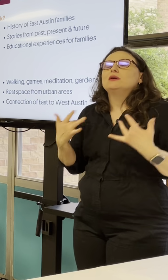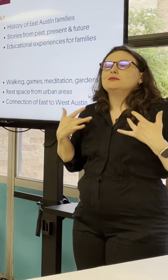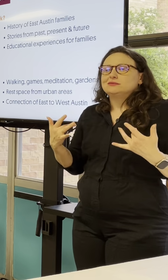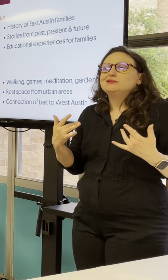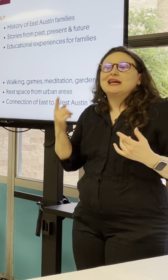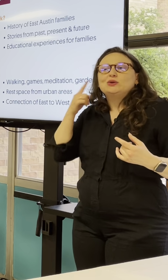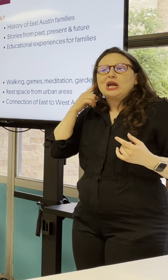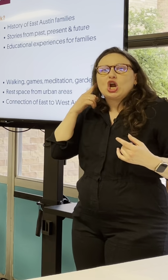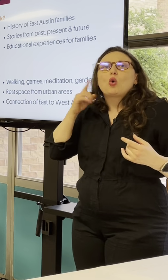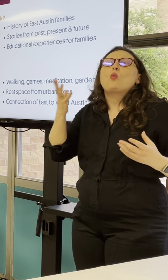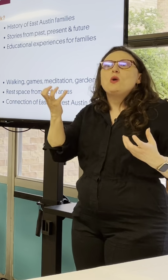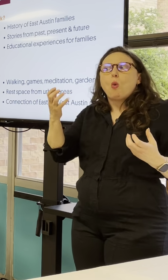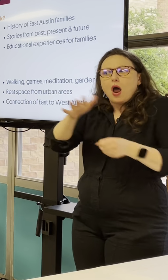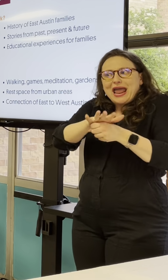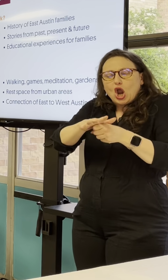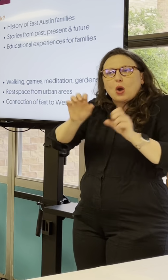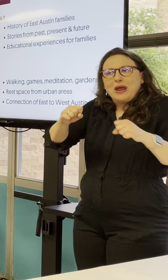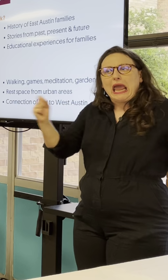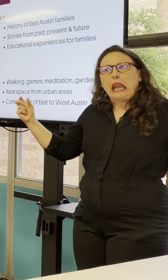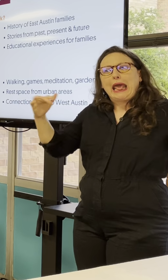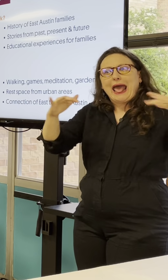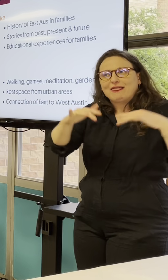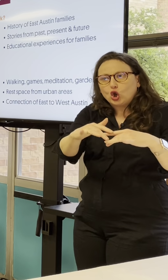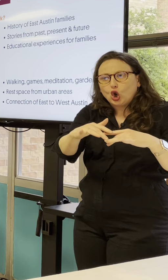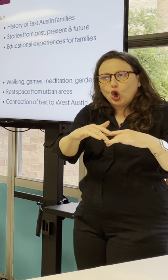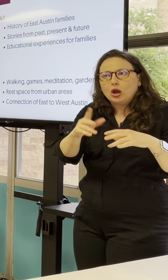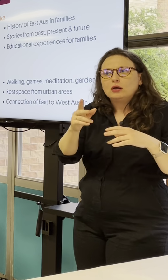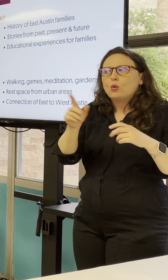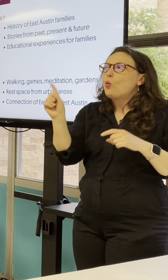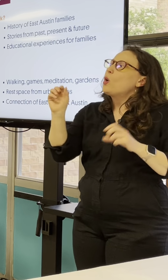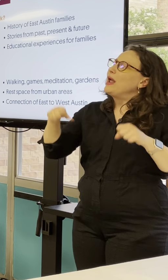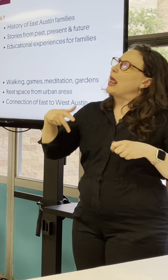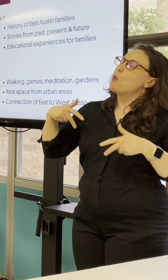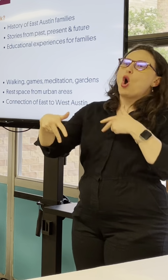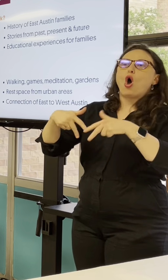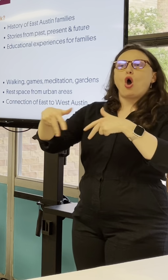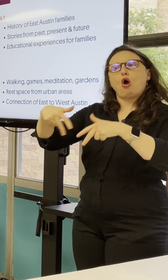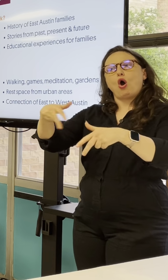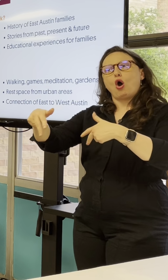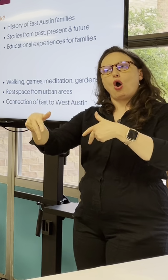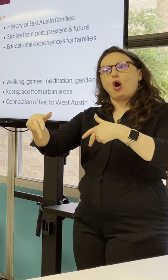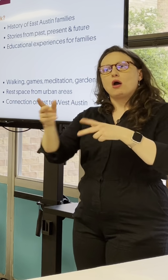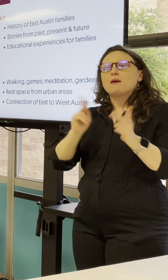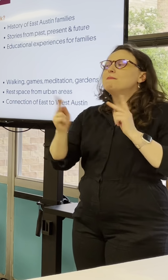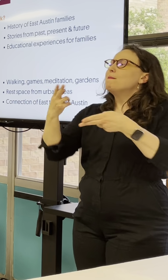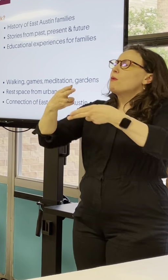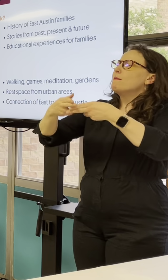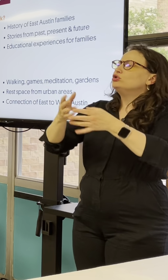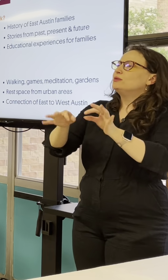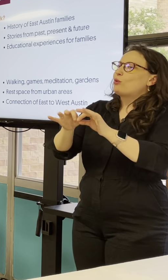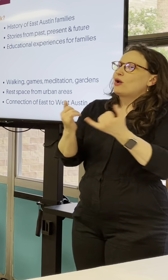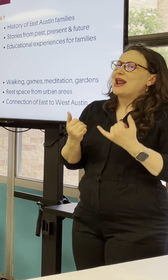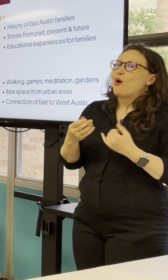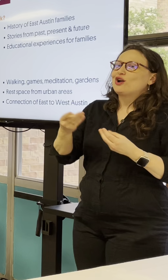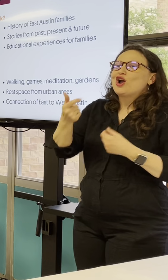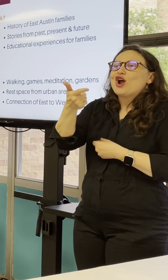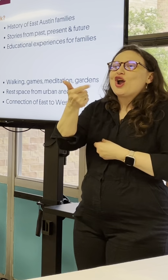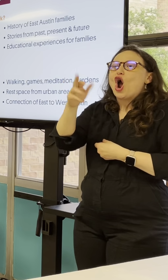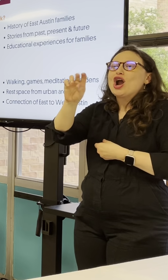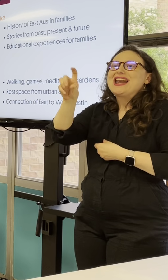want spaces to gather. We want spaces to walk. There was people that talked about the importance now of gardening